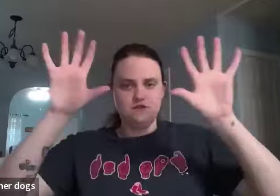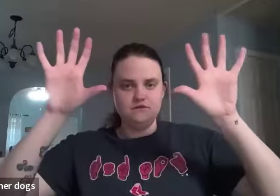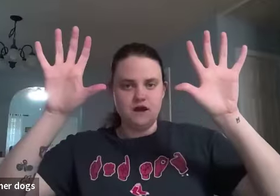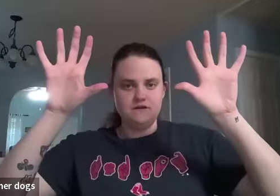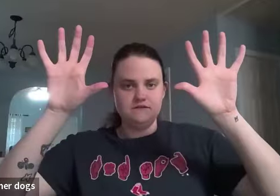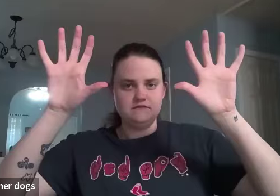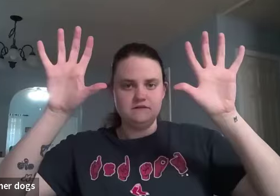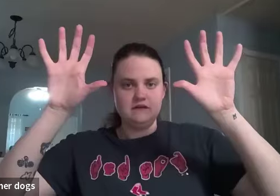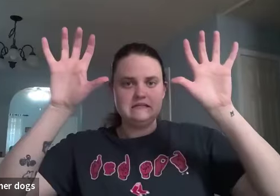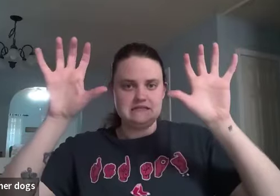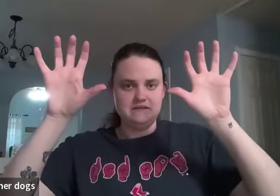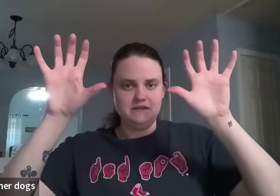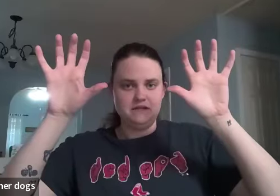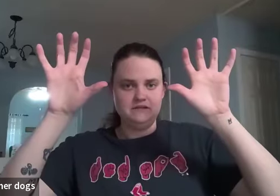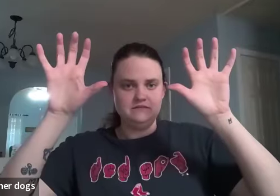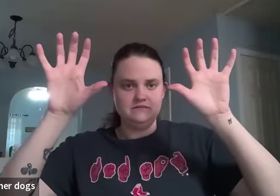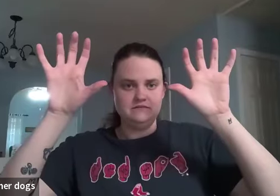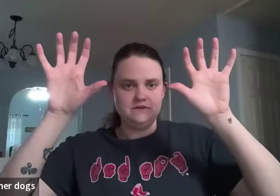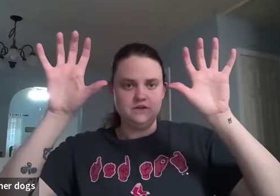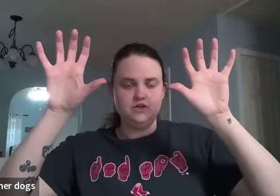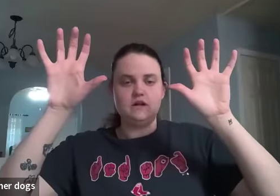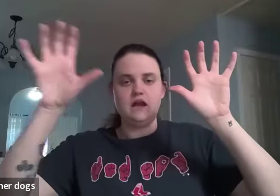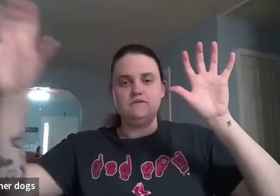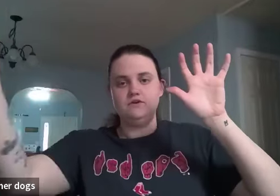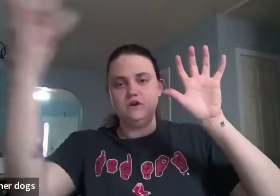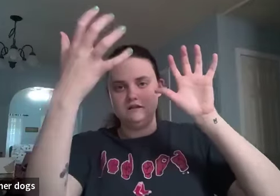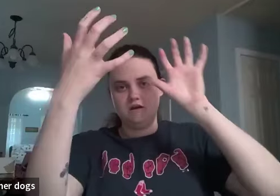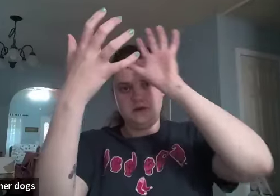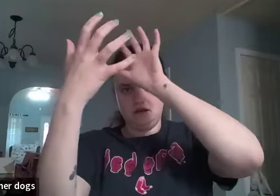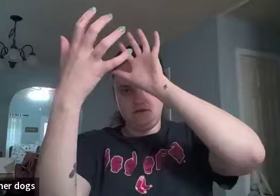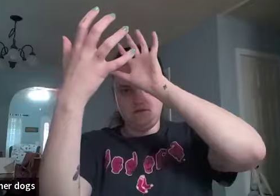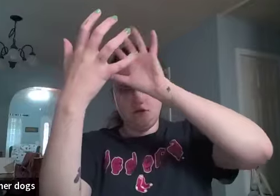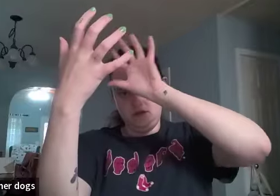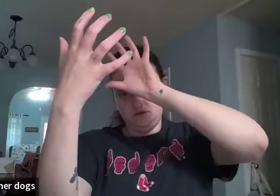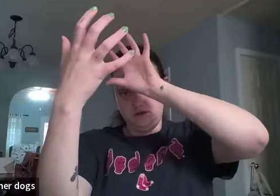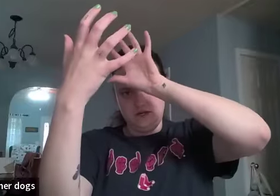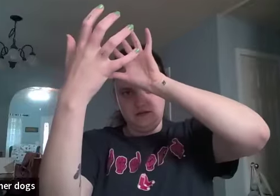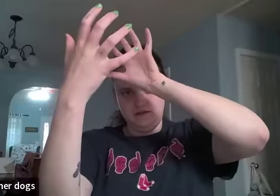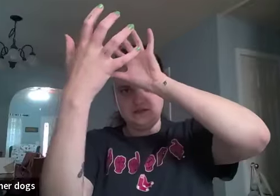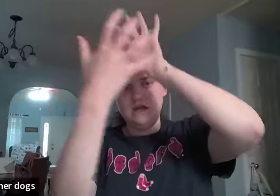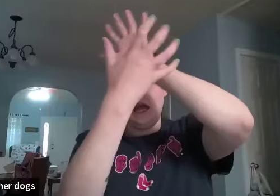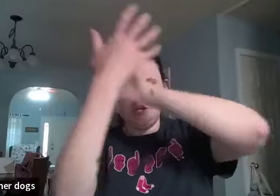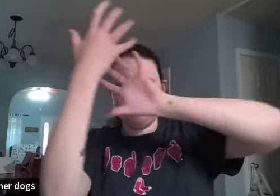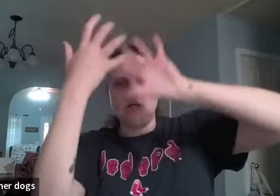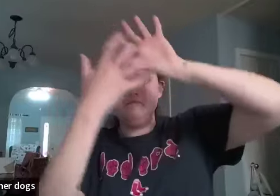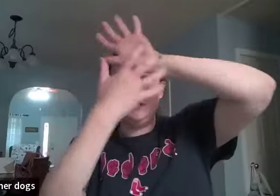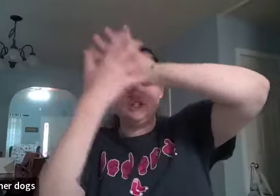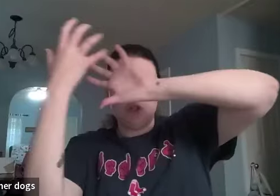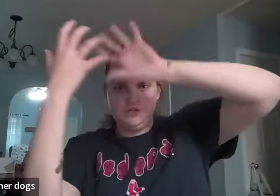have two fives slightly bent. You're going to have your non-dominant kind of in front and your dominant like this. And you're going to make